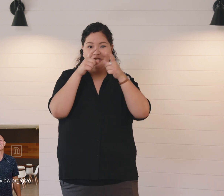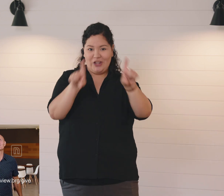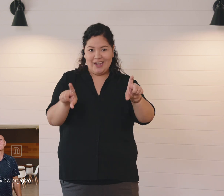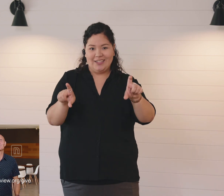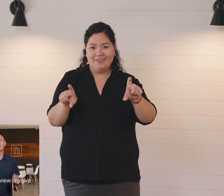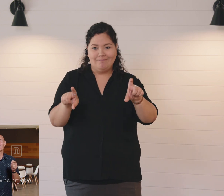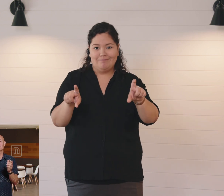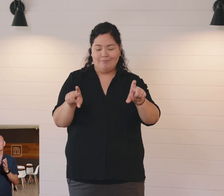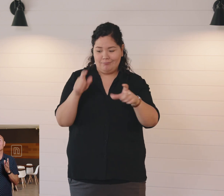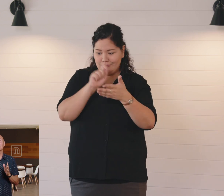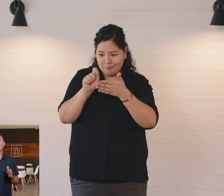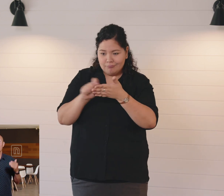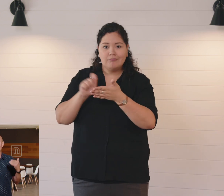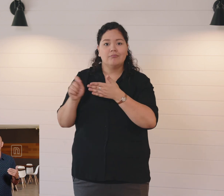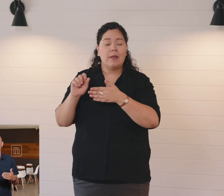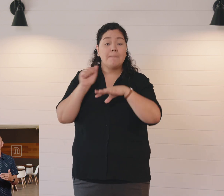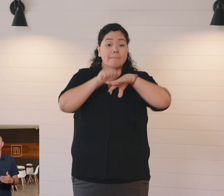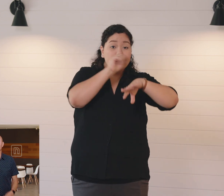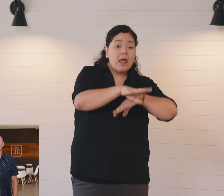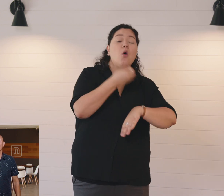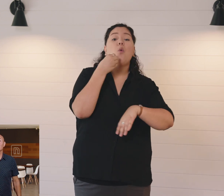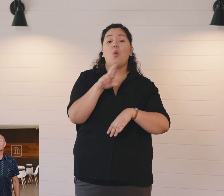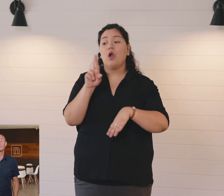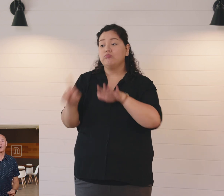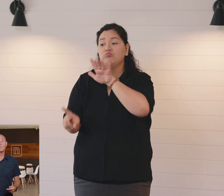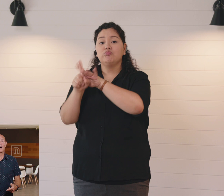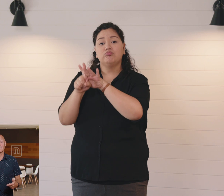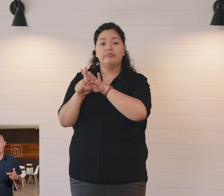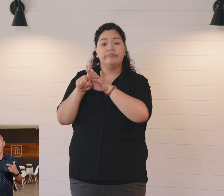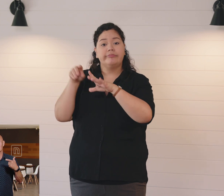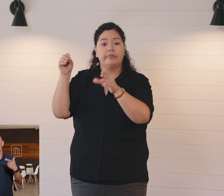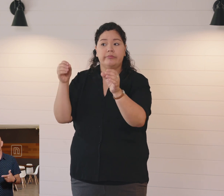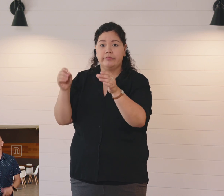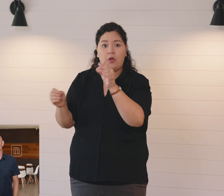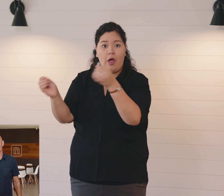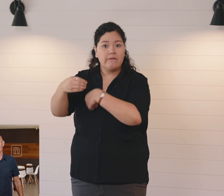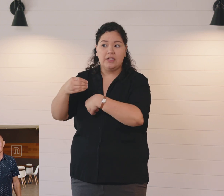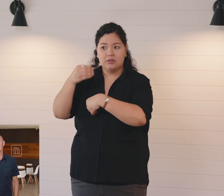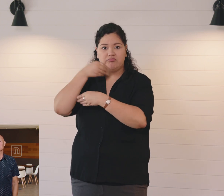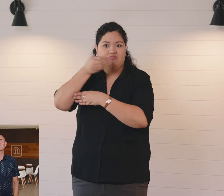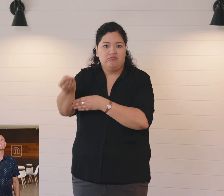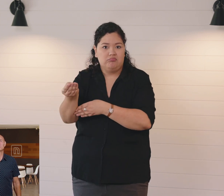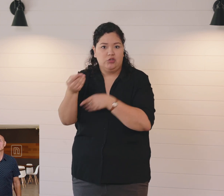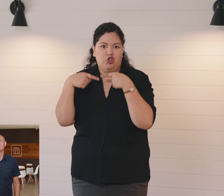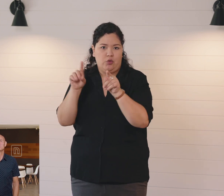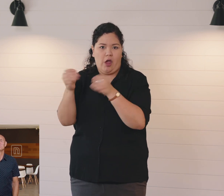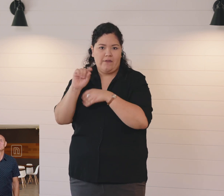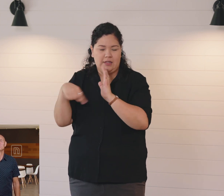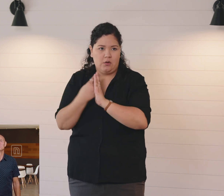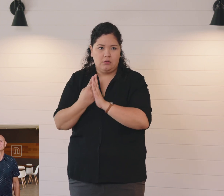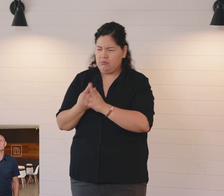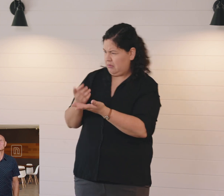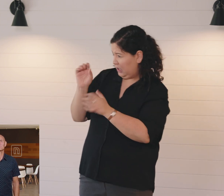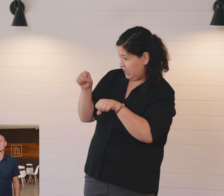Option, and you can take that check, fill it out, mail it into Northview, or else you can drop it off at the office in person during the office hours. Don't you still give